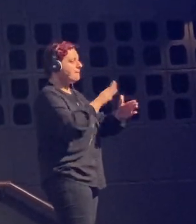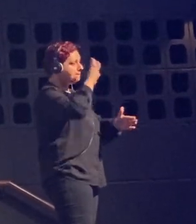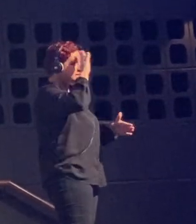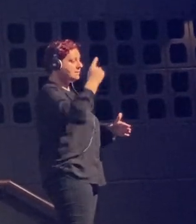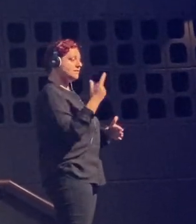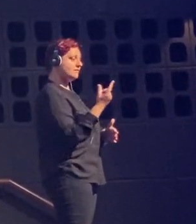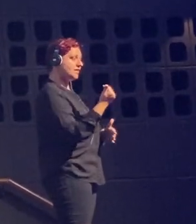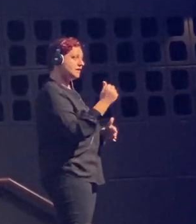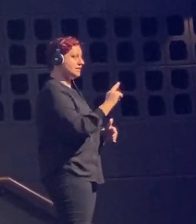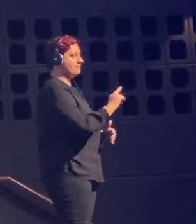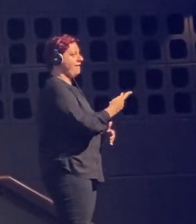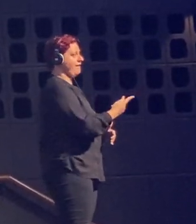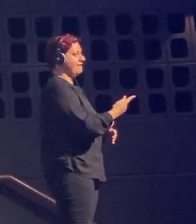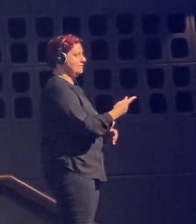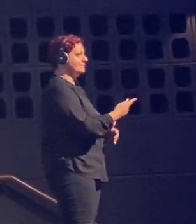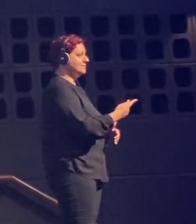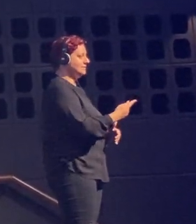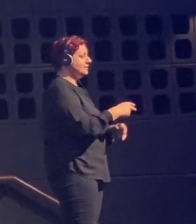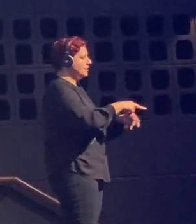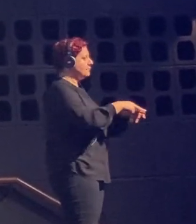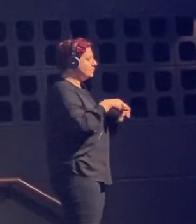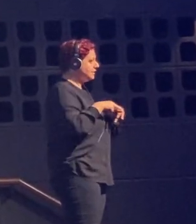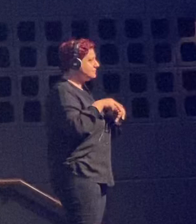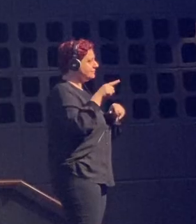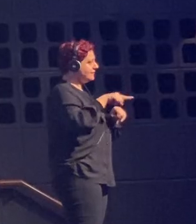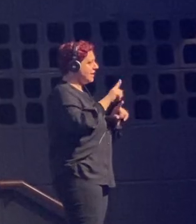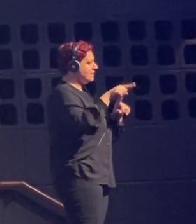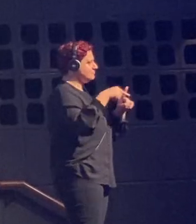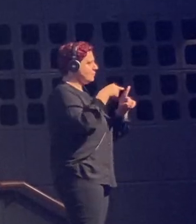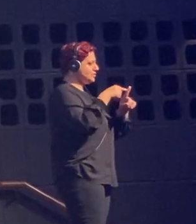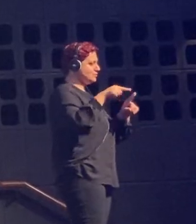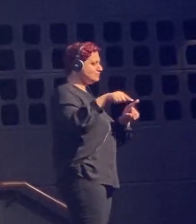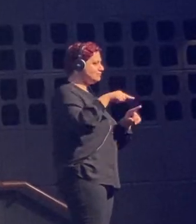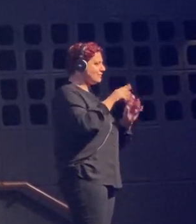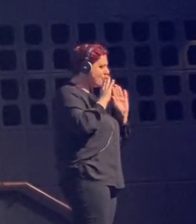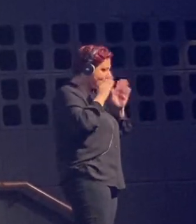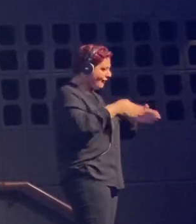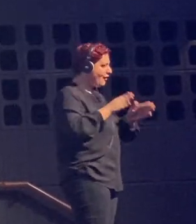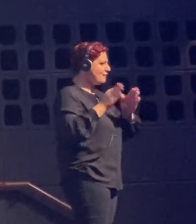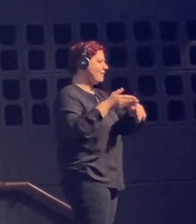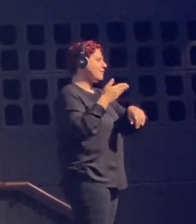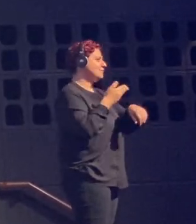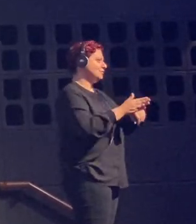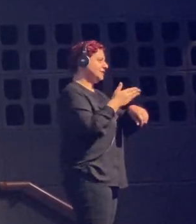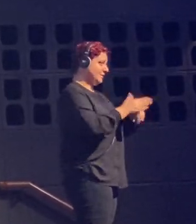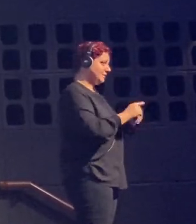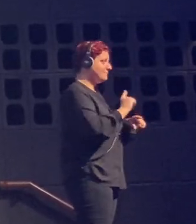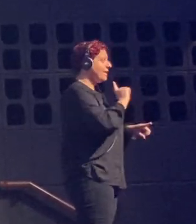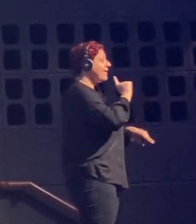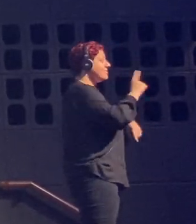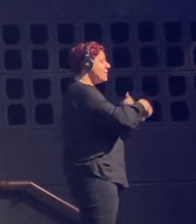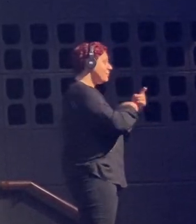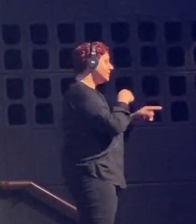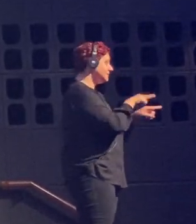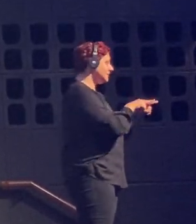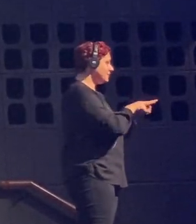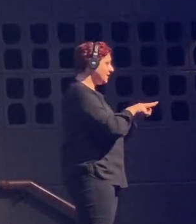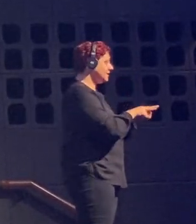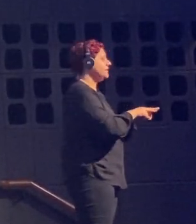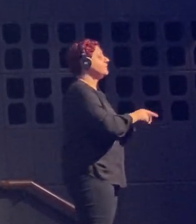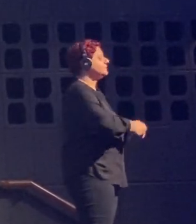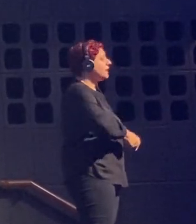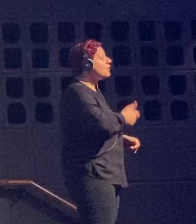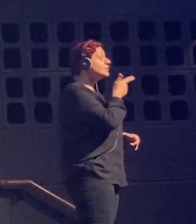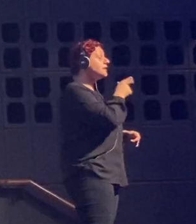are targeting these specific groups in our training. Then increase the supporting structures instead. That could